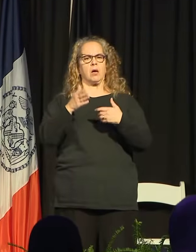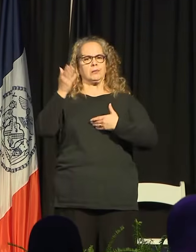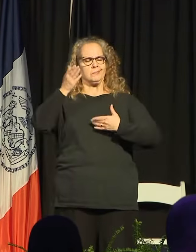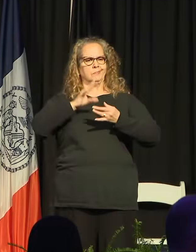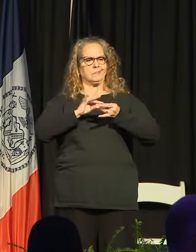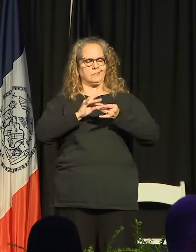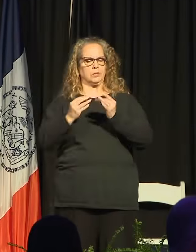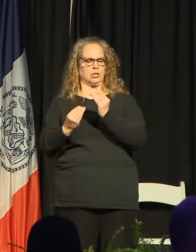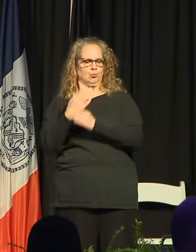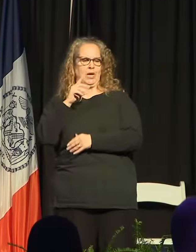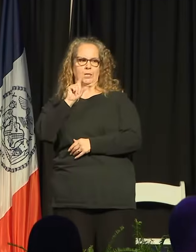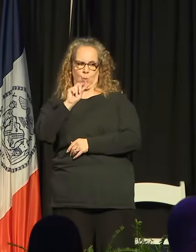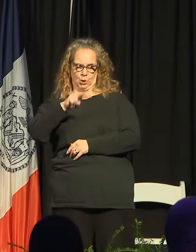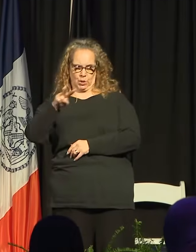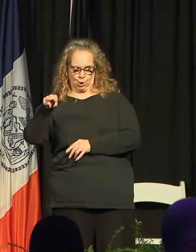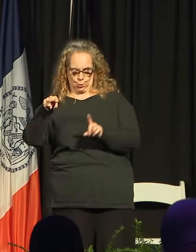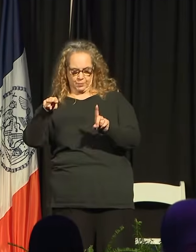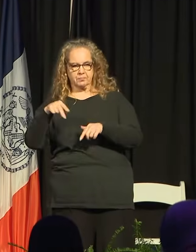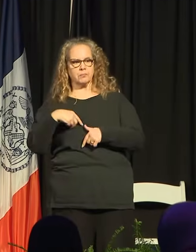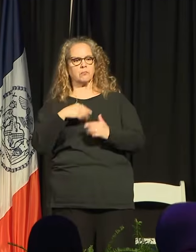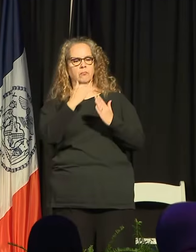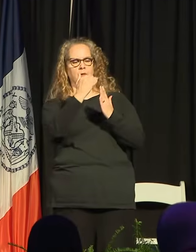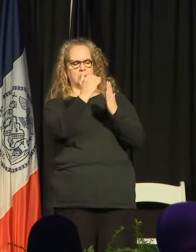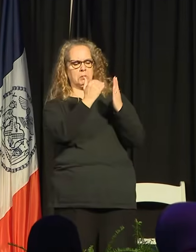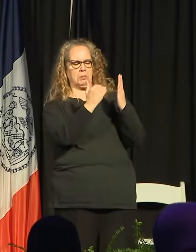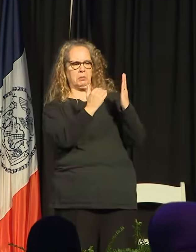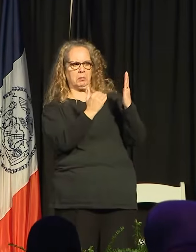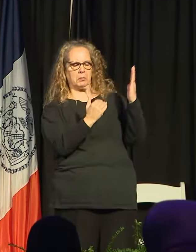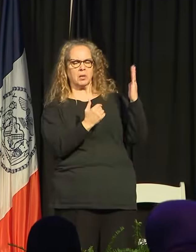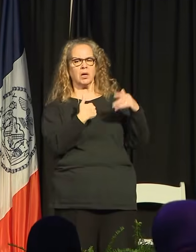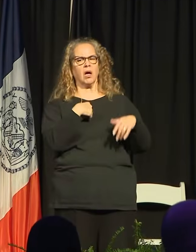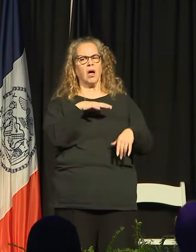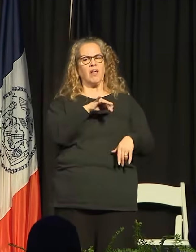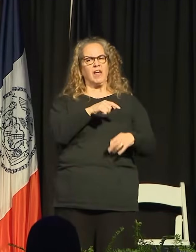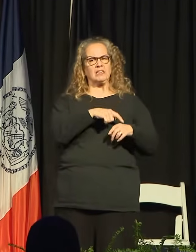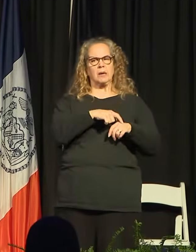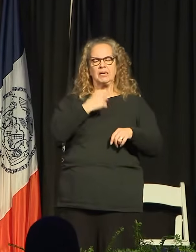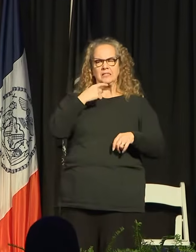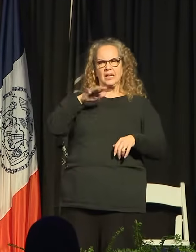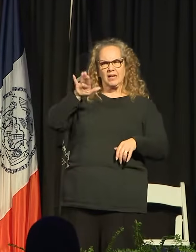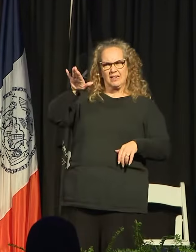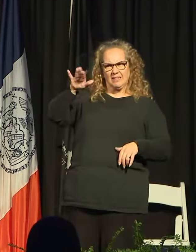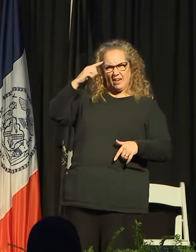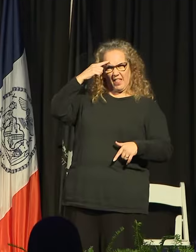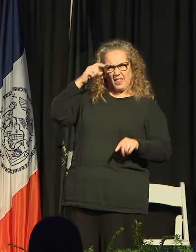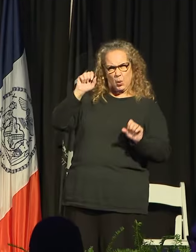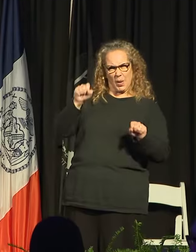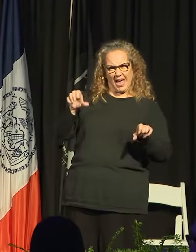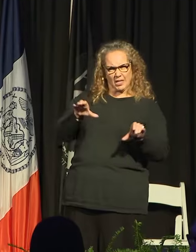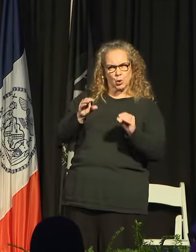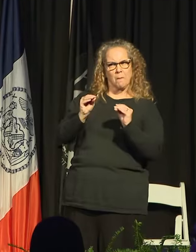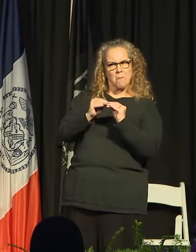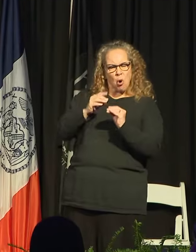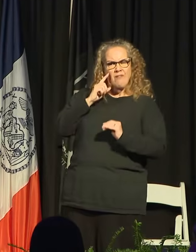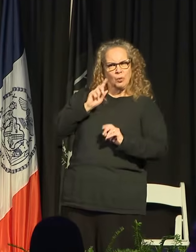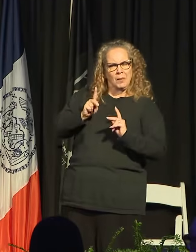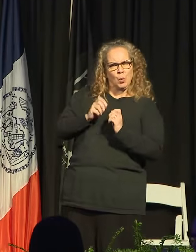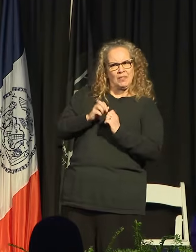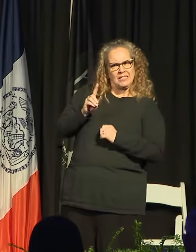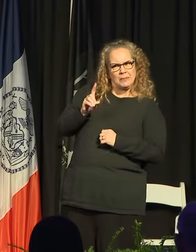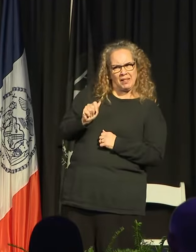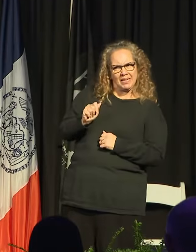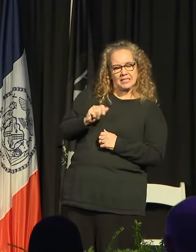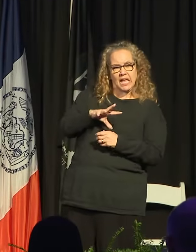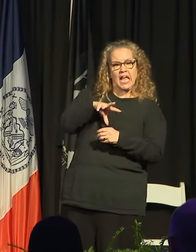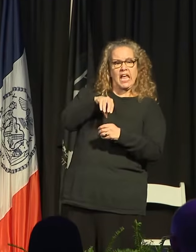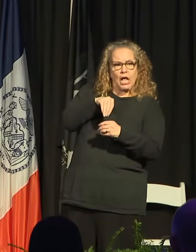of 2022. And at that time, I said, hey, I think we need to try to do more for folks with disabilities,